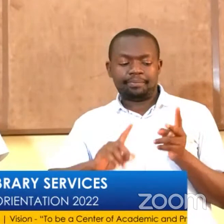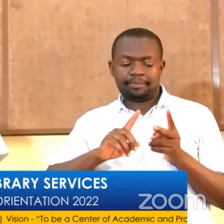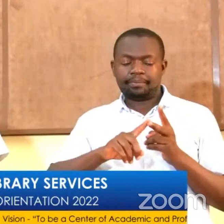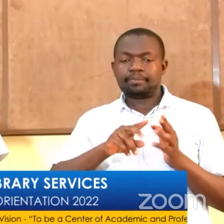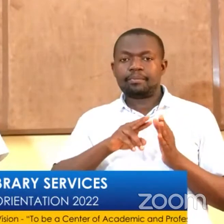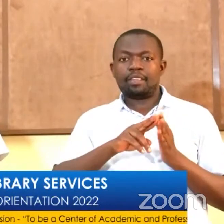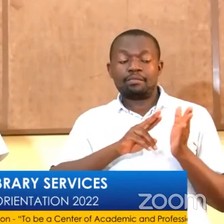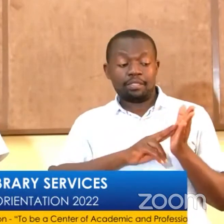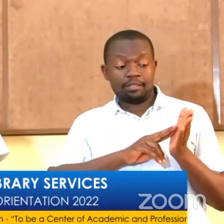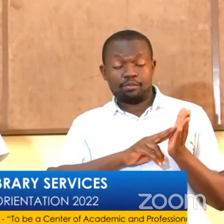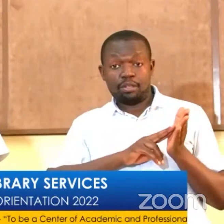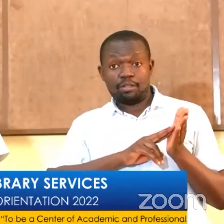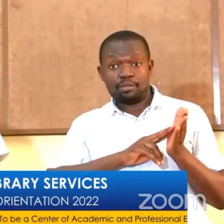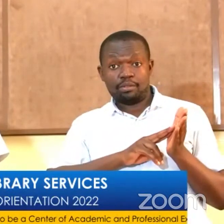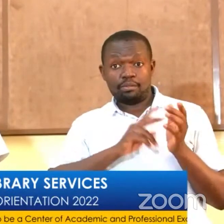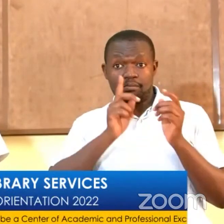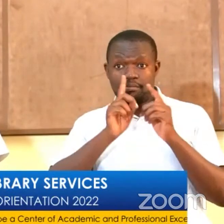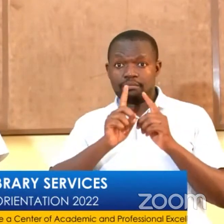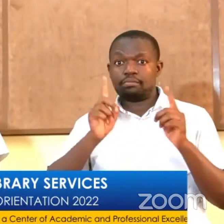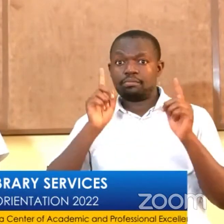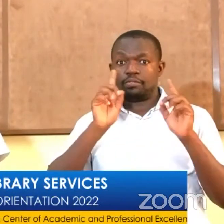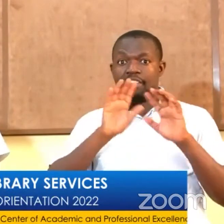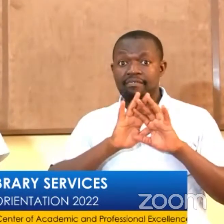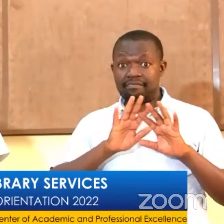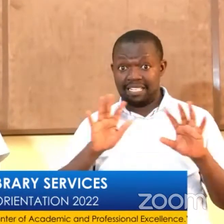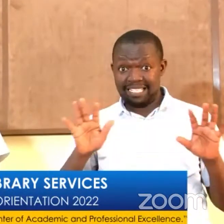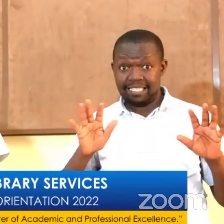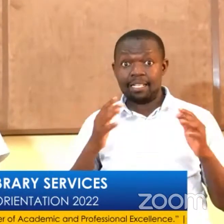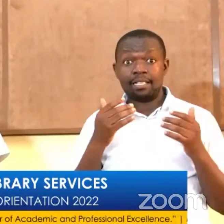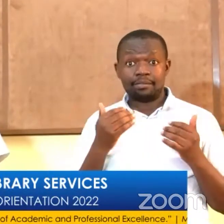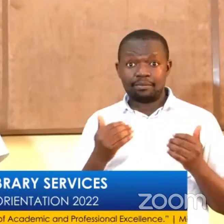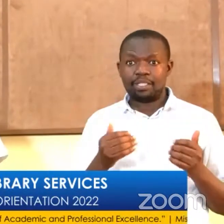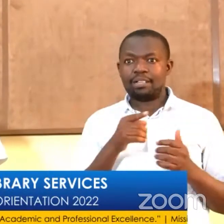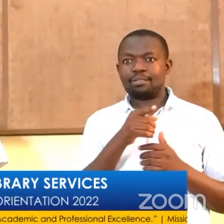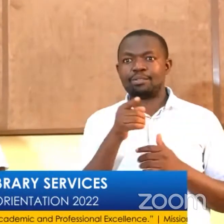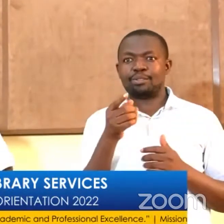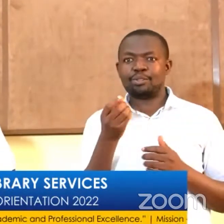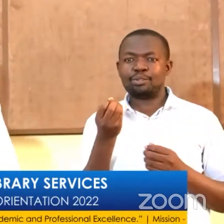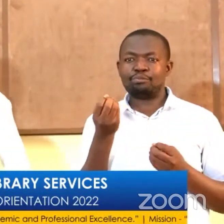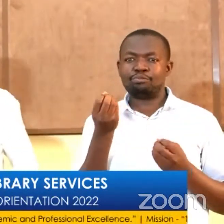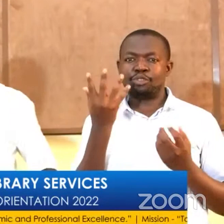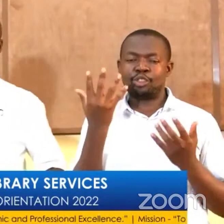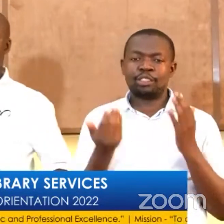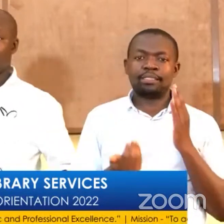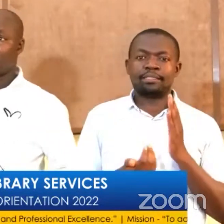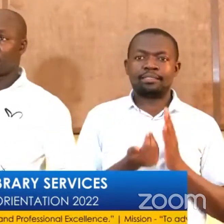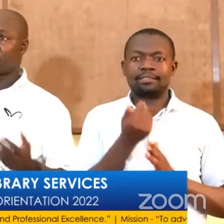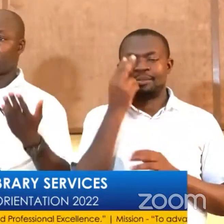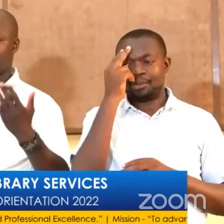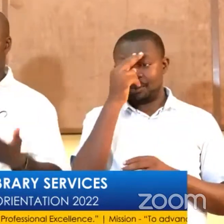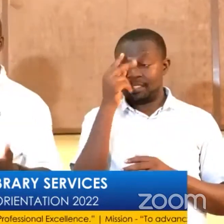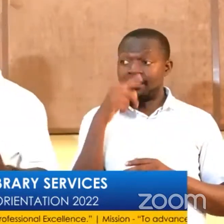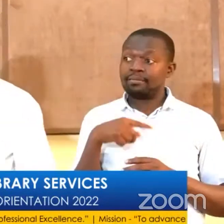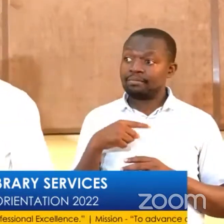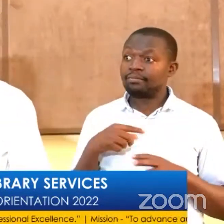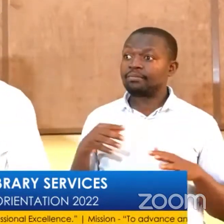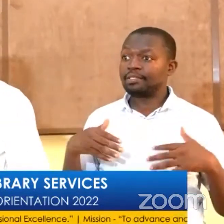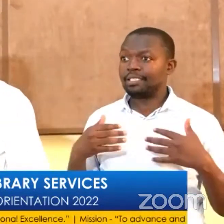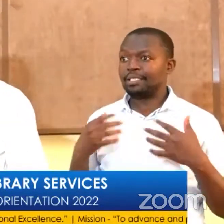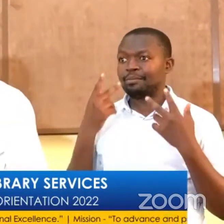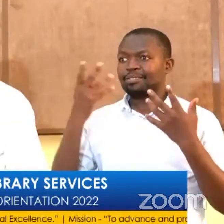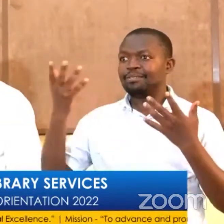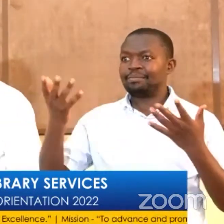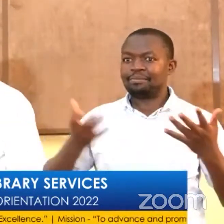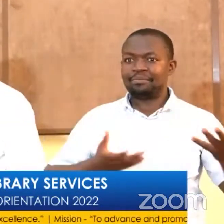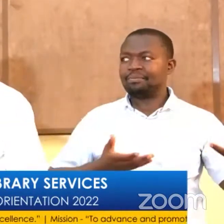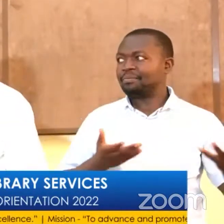registration with the university. For now, you're fresh students, and we are so happy to receive you on